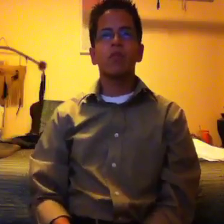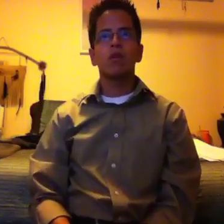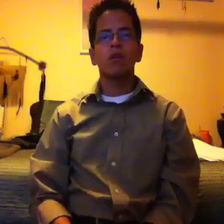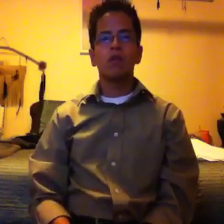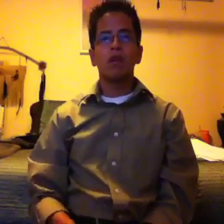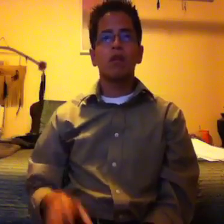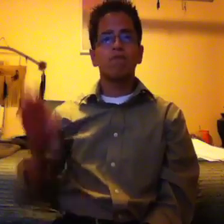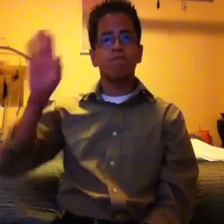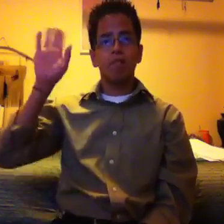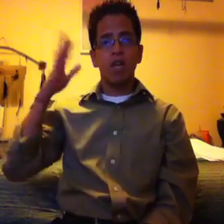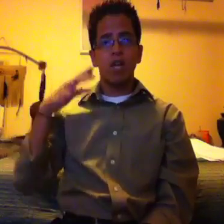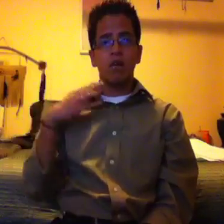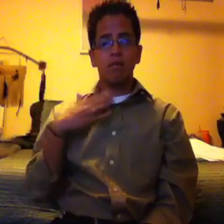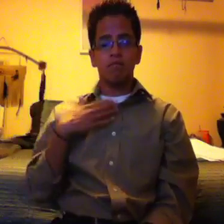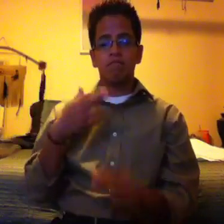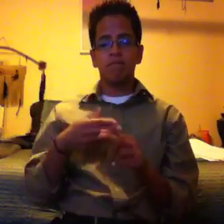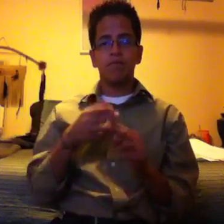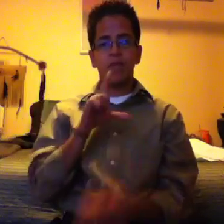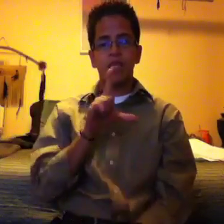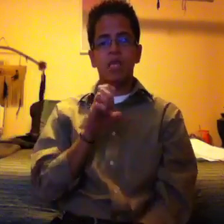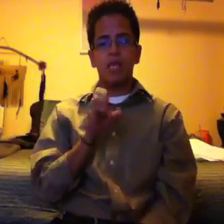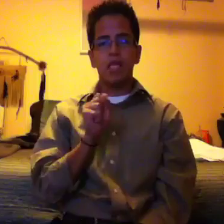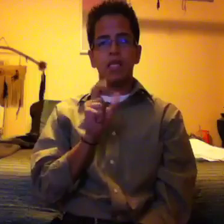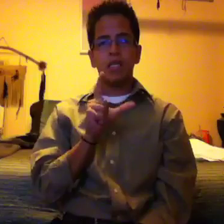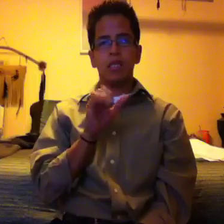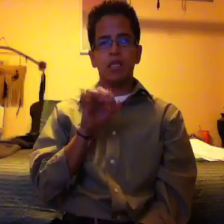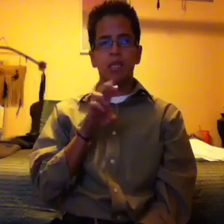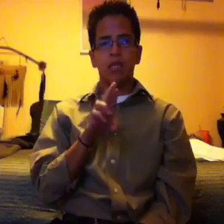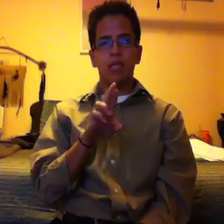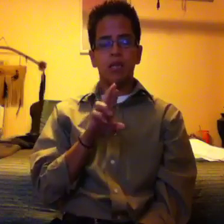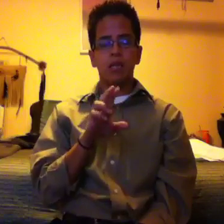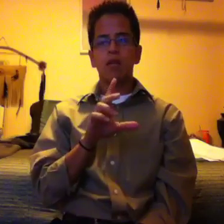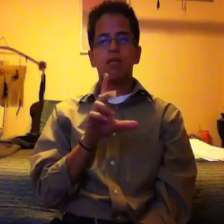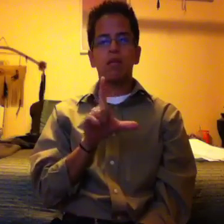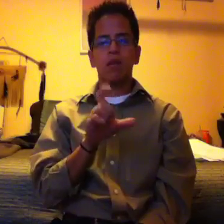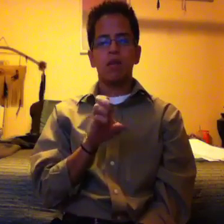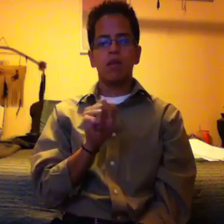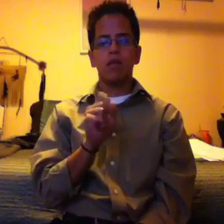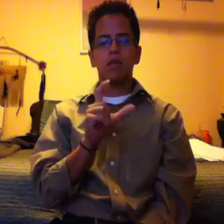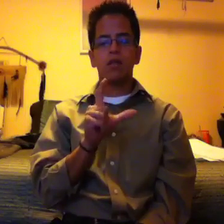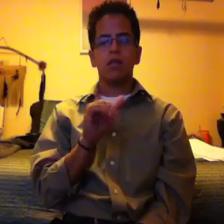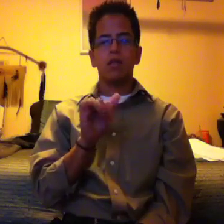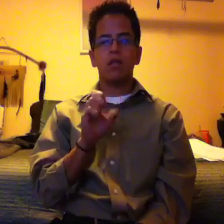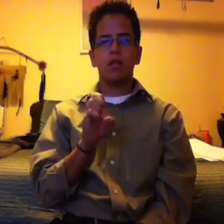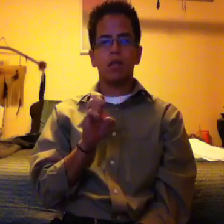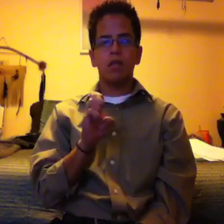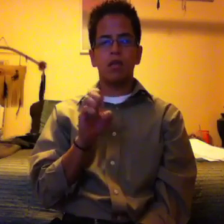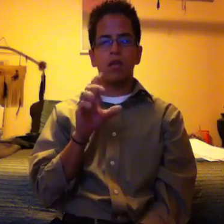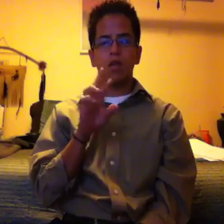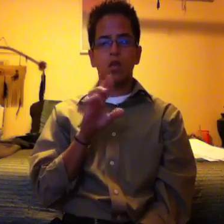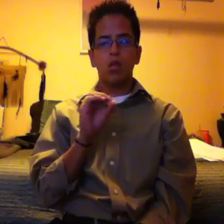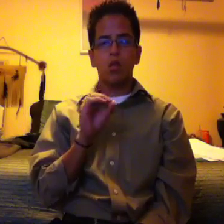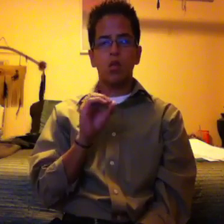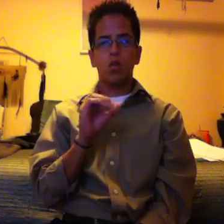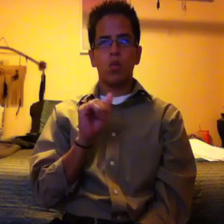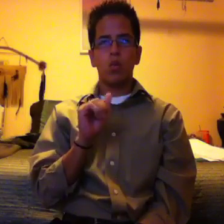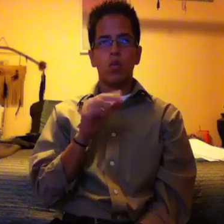Hi there, I'm Leslie Rock, and I'm going to talk about creating reading, writing, and research assignments for students in